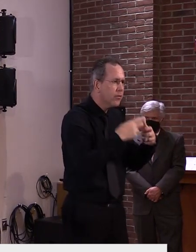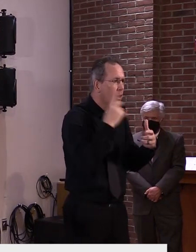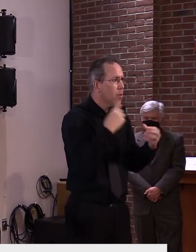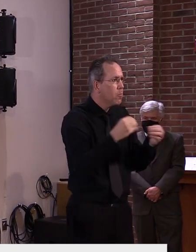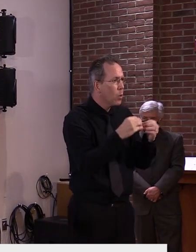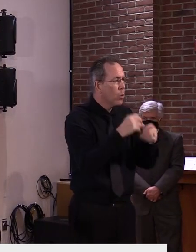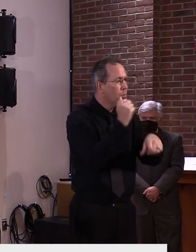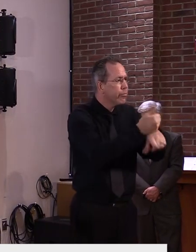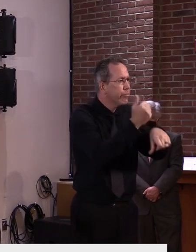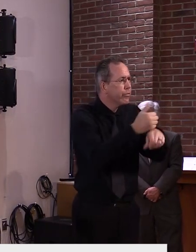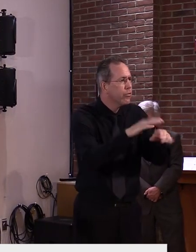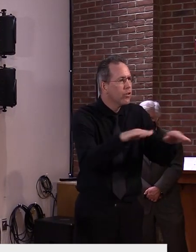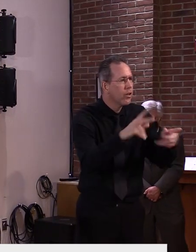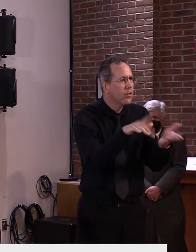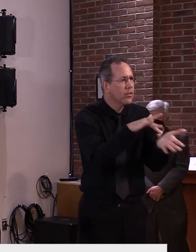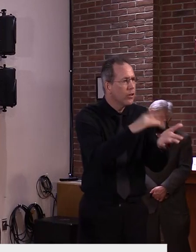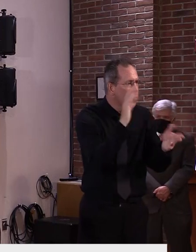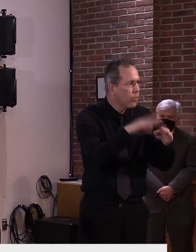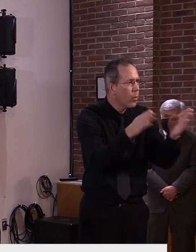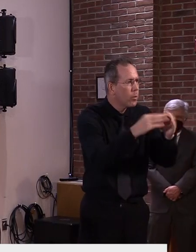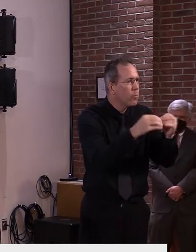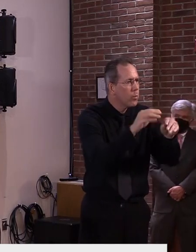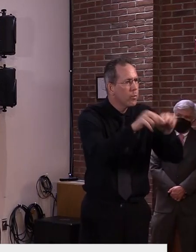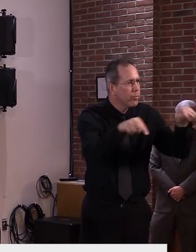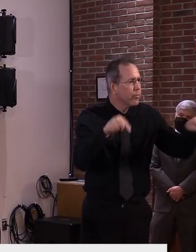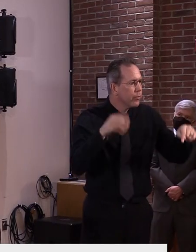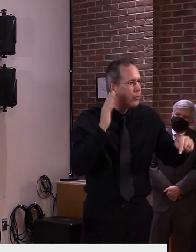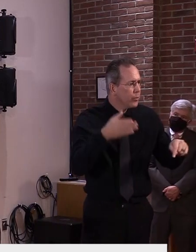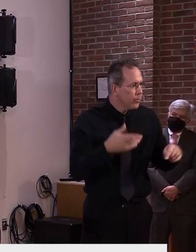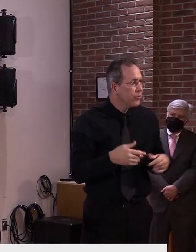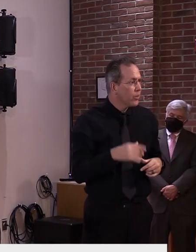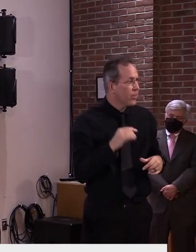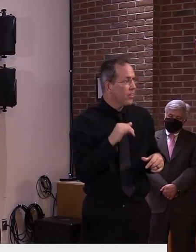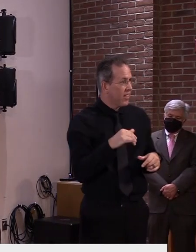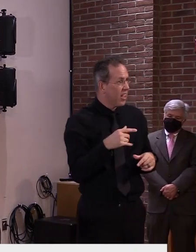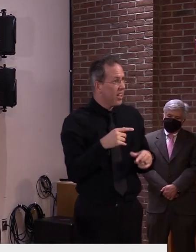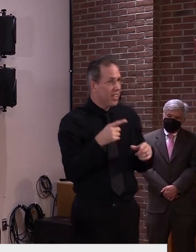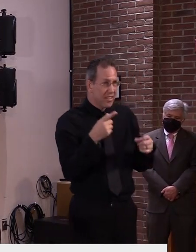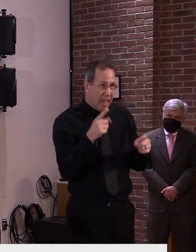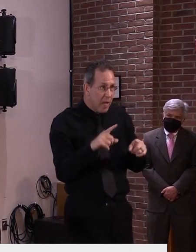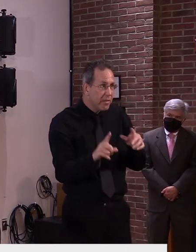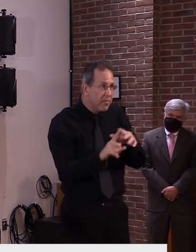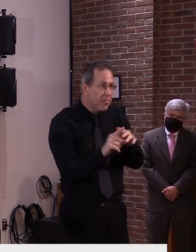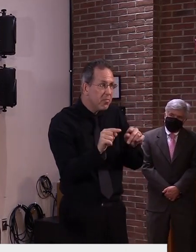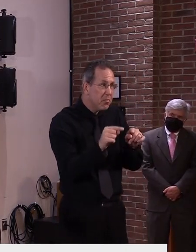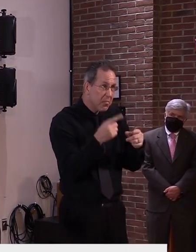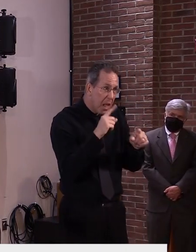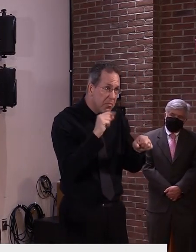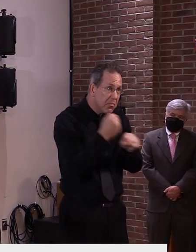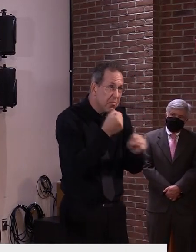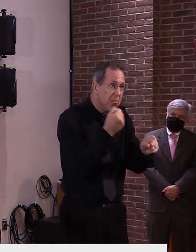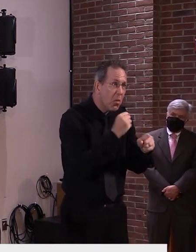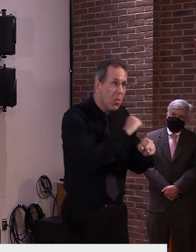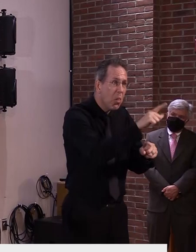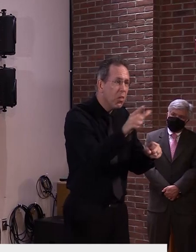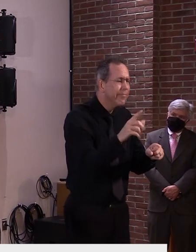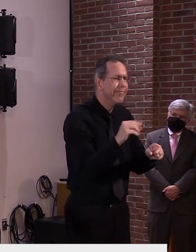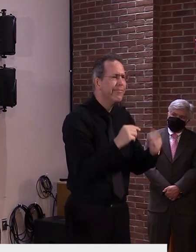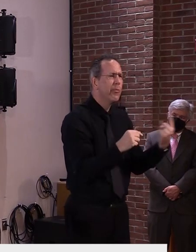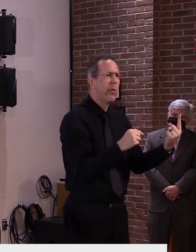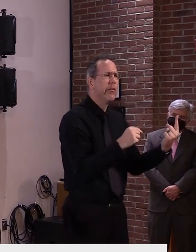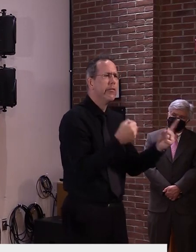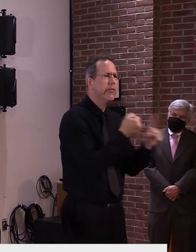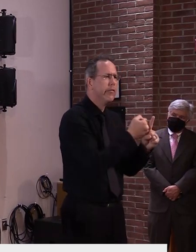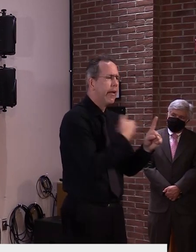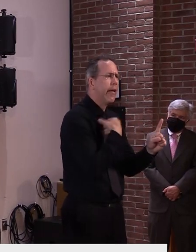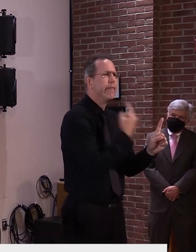another occurrence of many. This is a unique occurrence, really, considering how many child cares there are in the